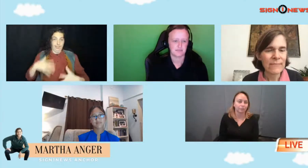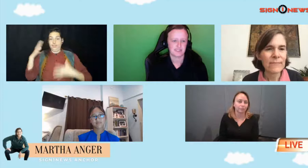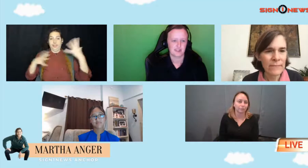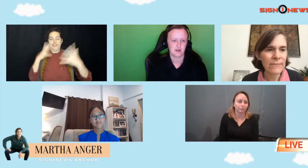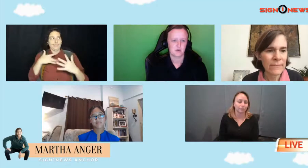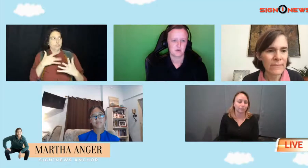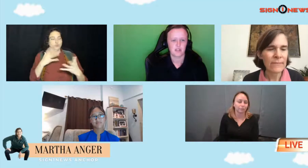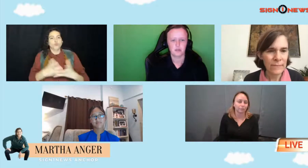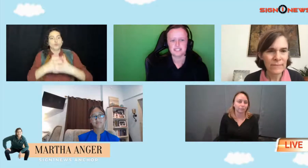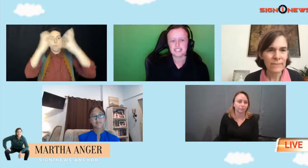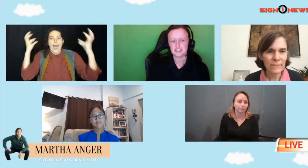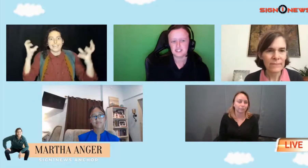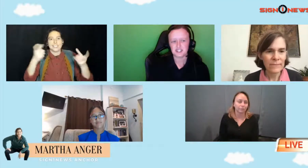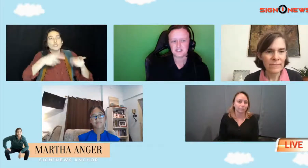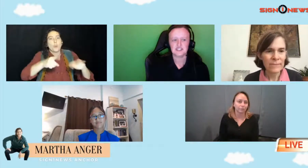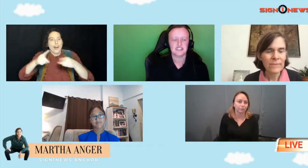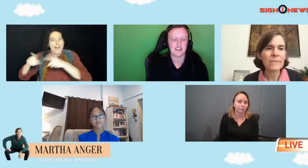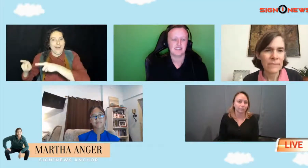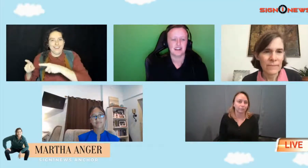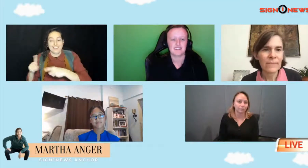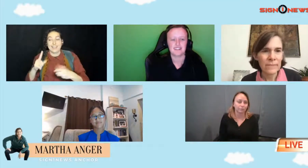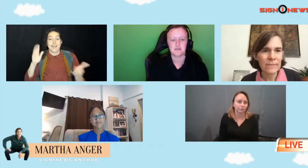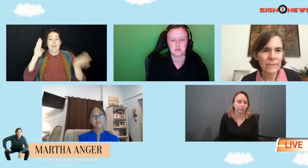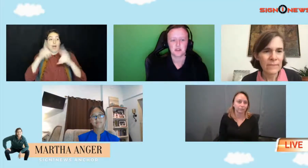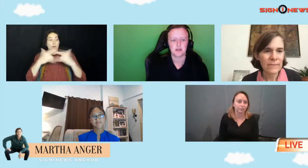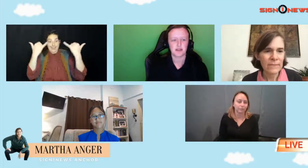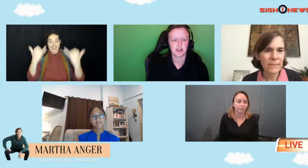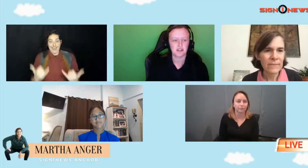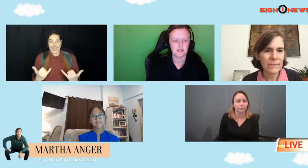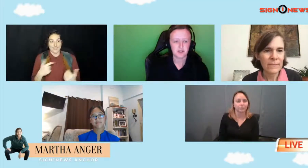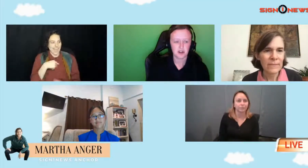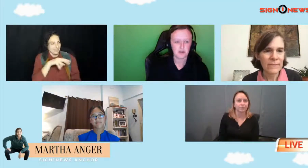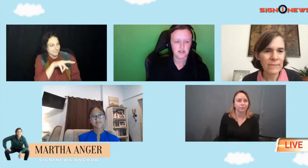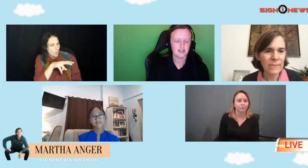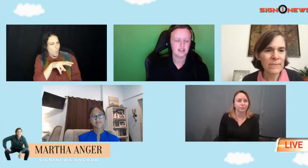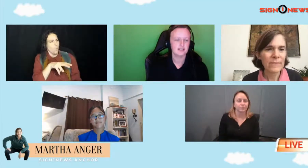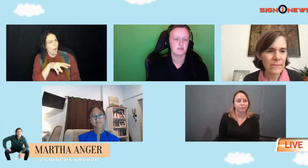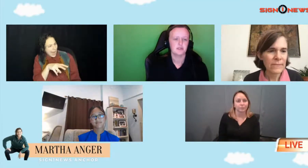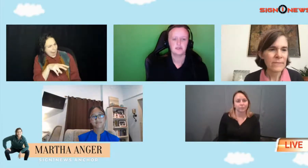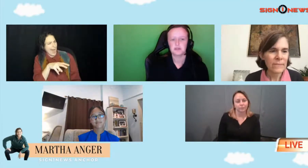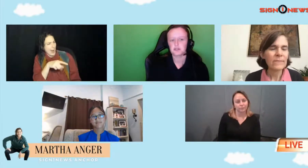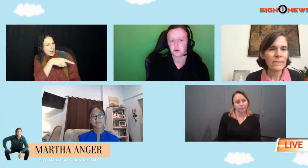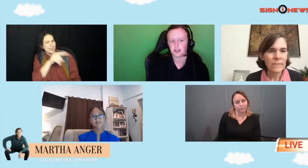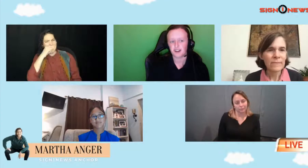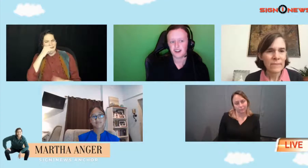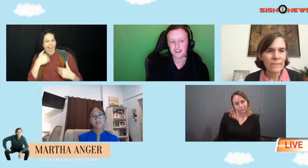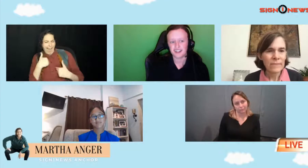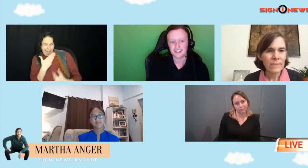of working with teachers, having to ask them to wear their microphone,